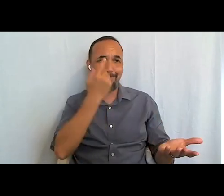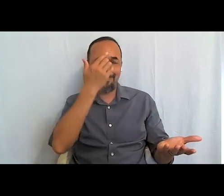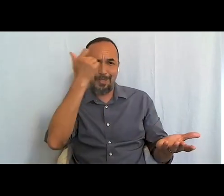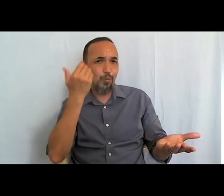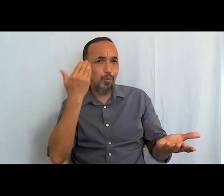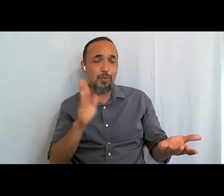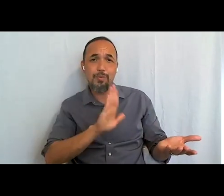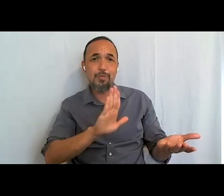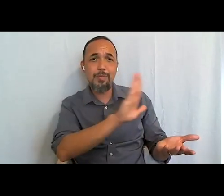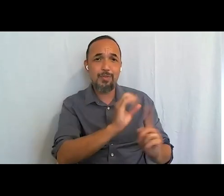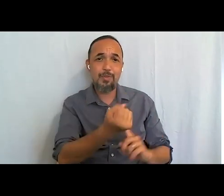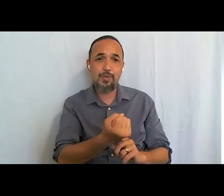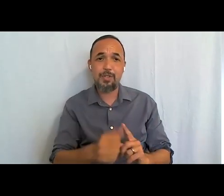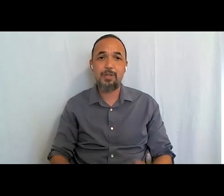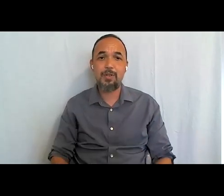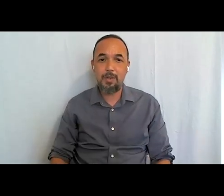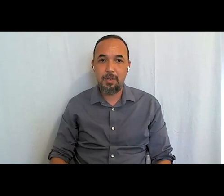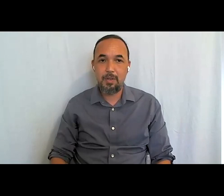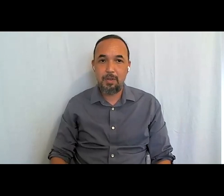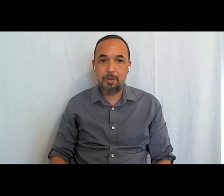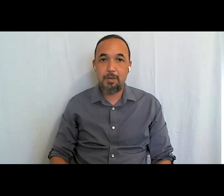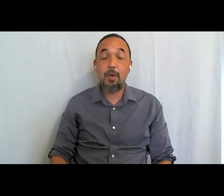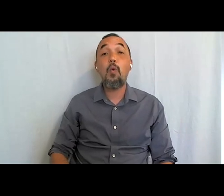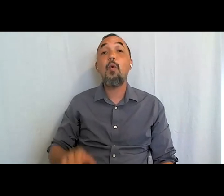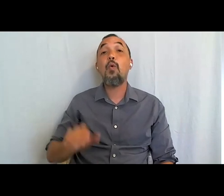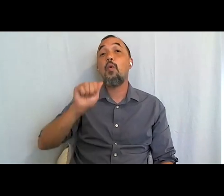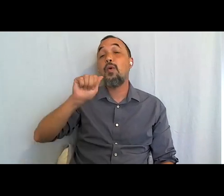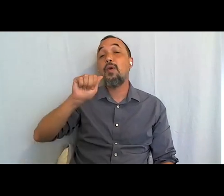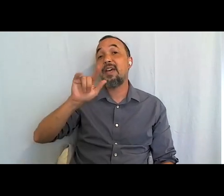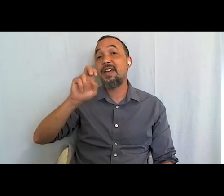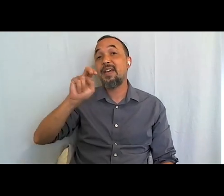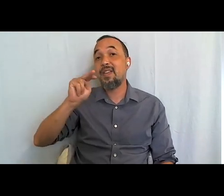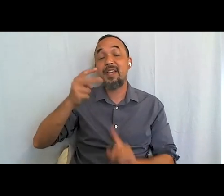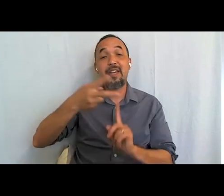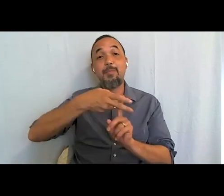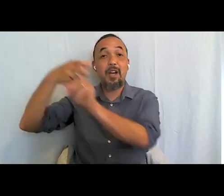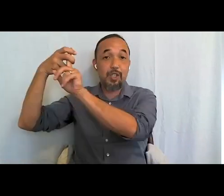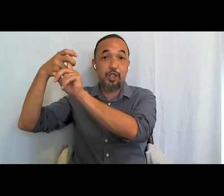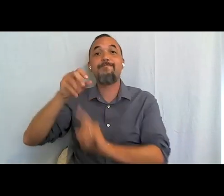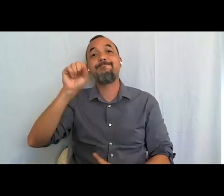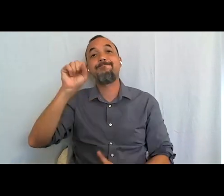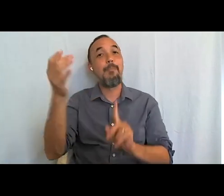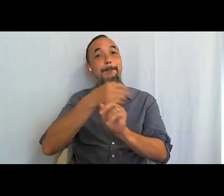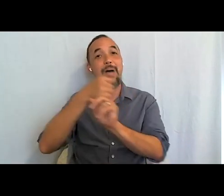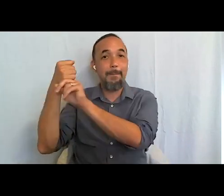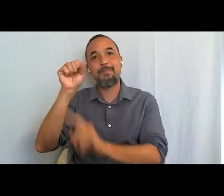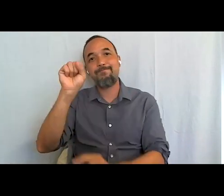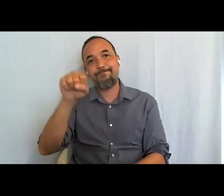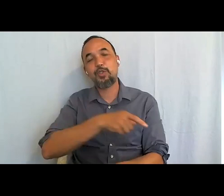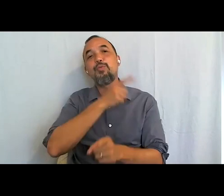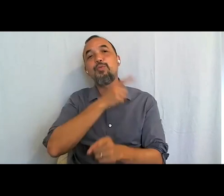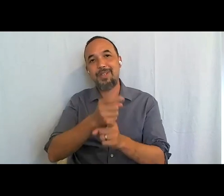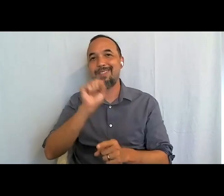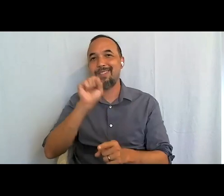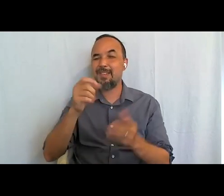will. Rebecca says alien abduction. Thank you. Yes, that is also on the survey. It's quite frequent with